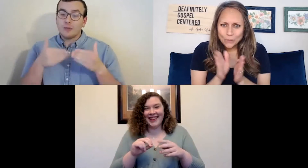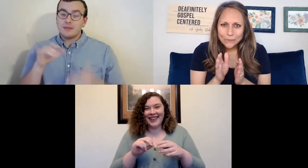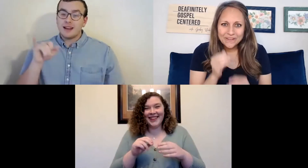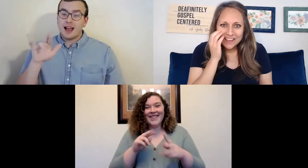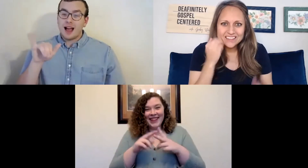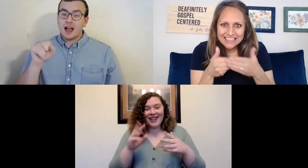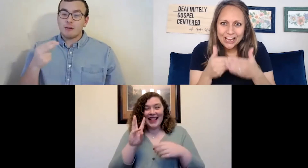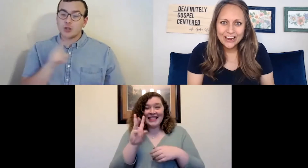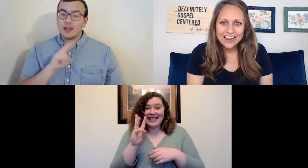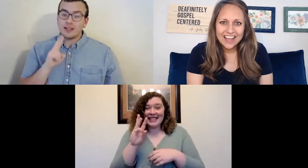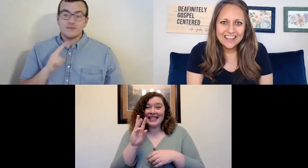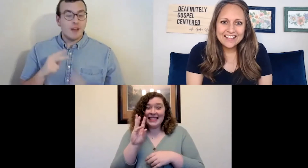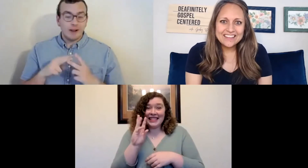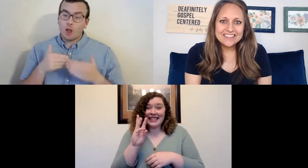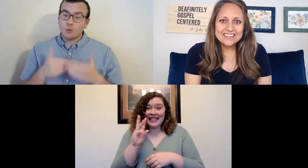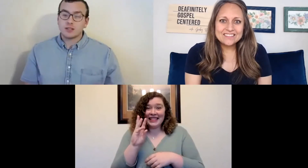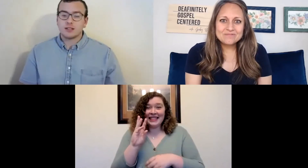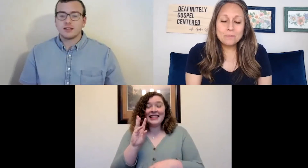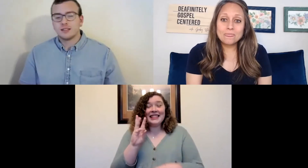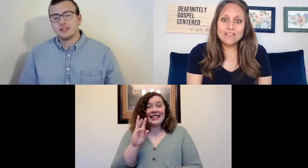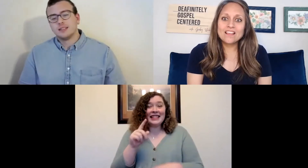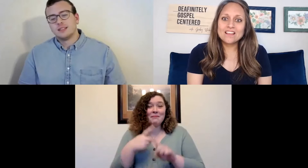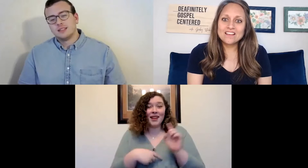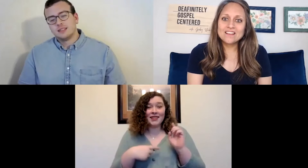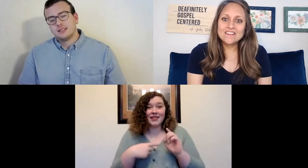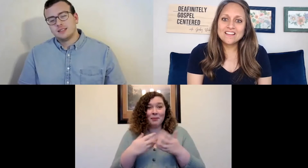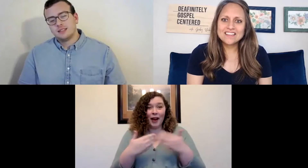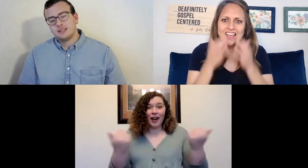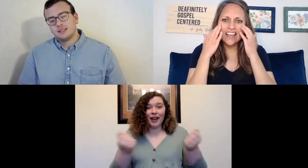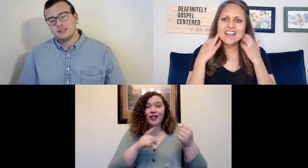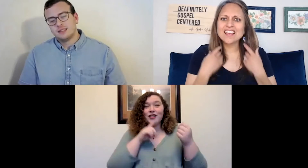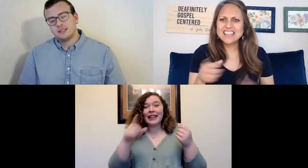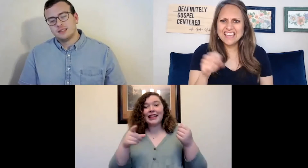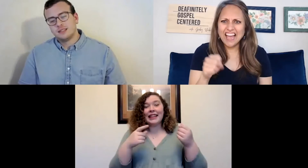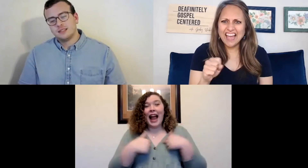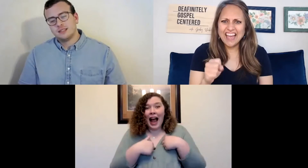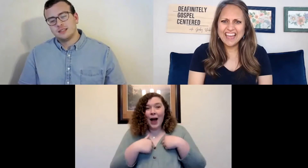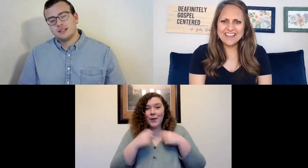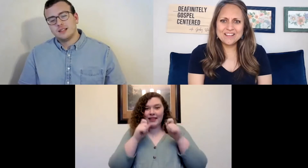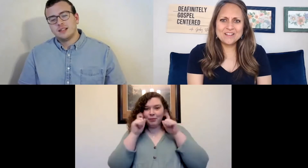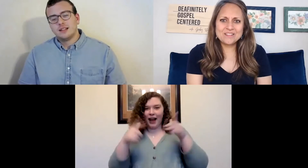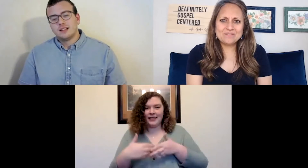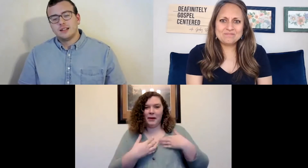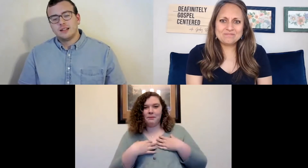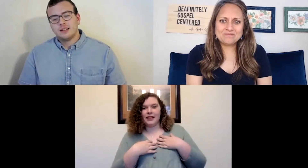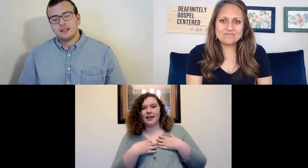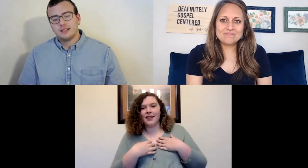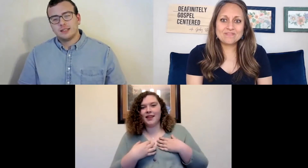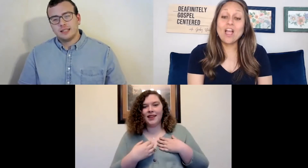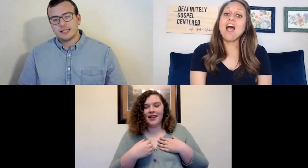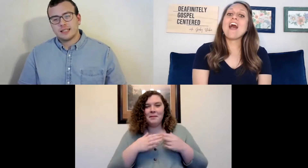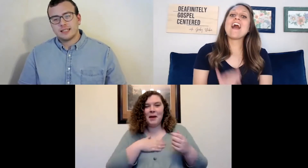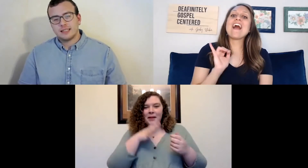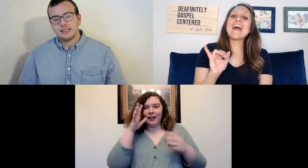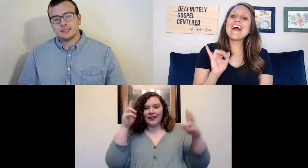gap. No, we're pretty close in age. Yeah, 16, just 16 months. We're close. Just 16 months apart. And I was